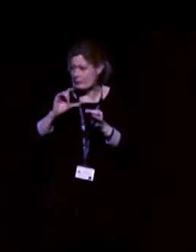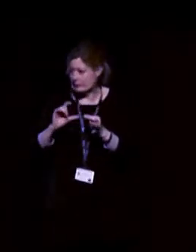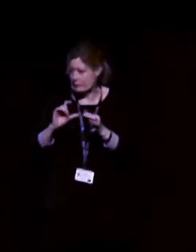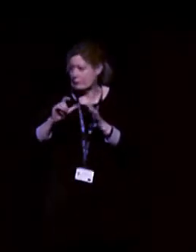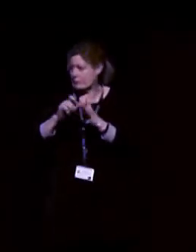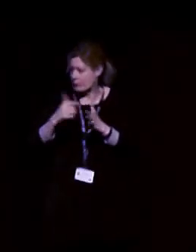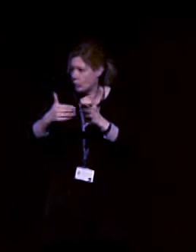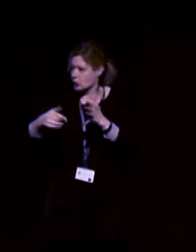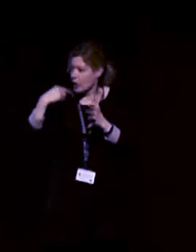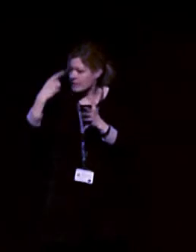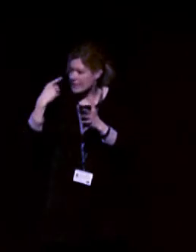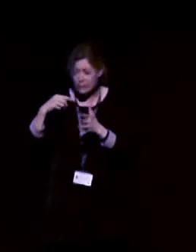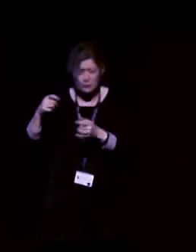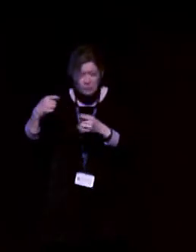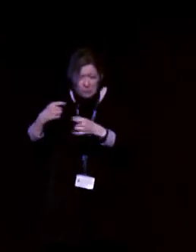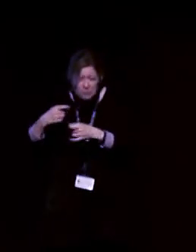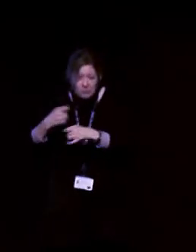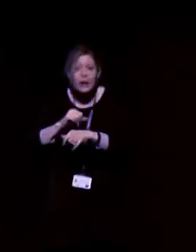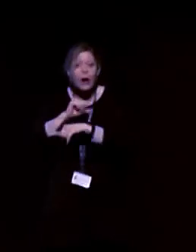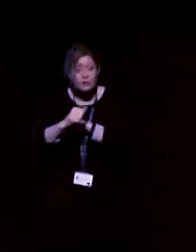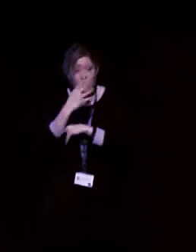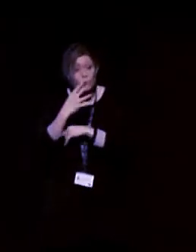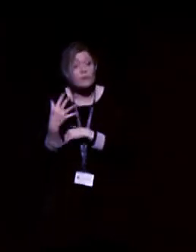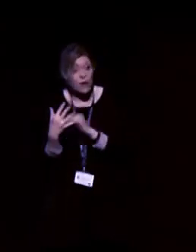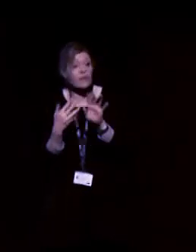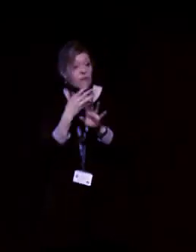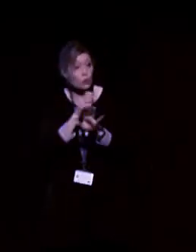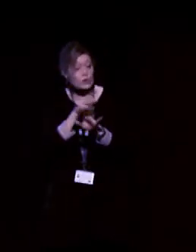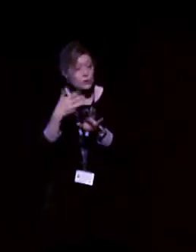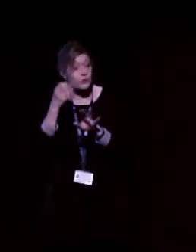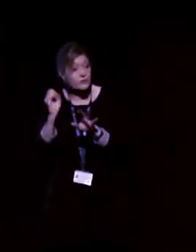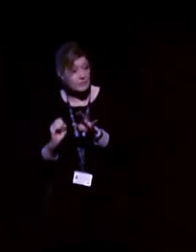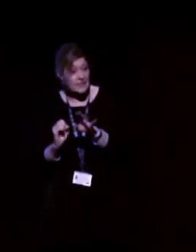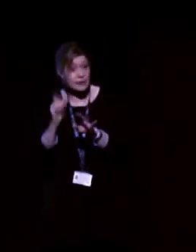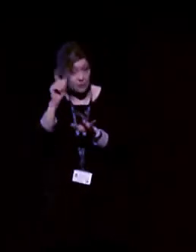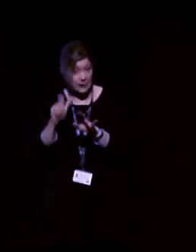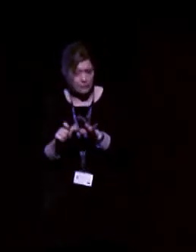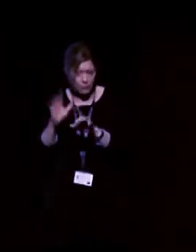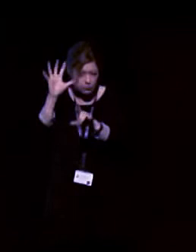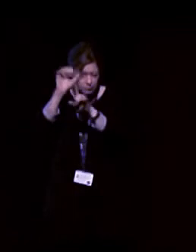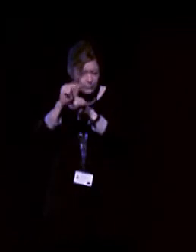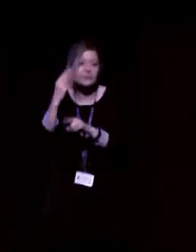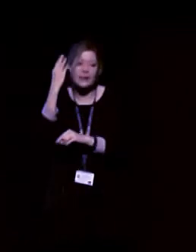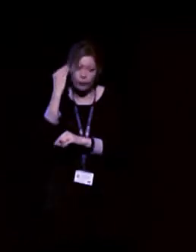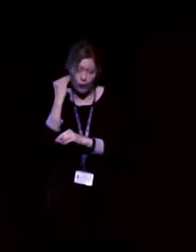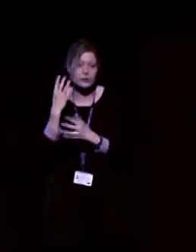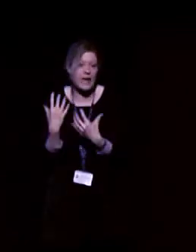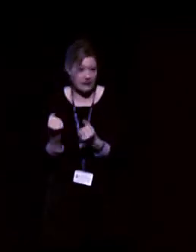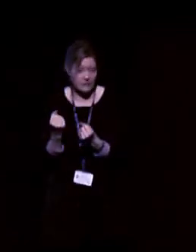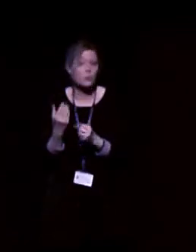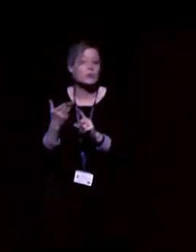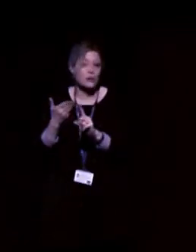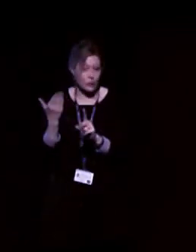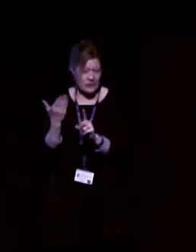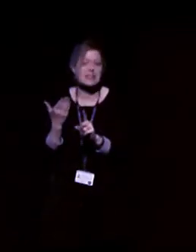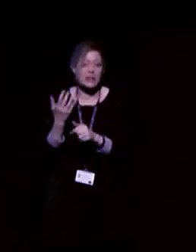After the age of 75, between 40 and 50% of people have evidence of hearing loss, and tinnitus seems to increase